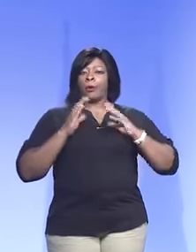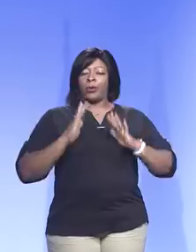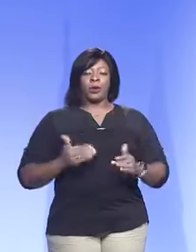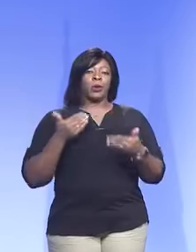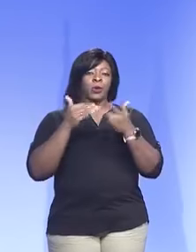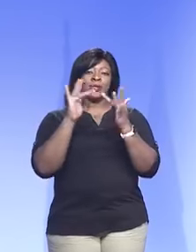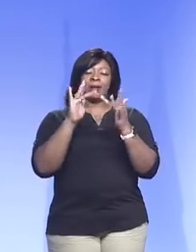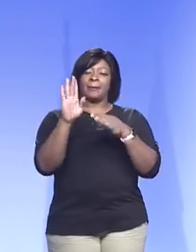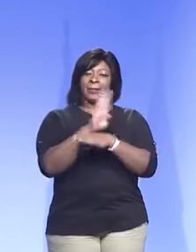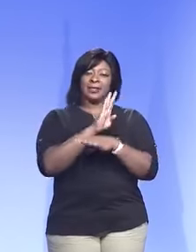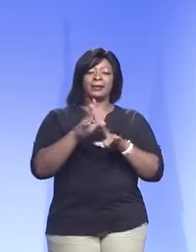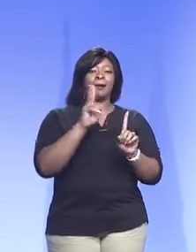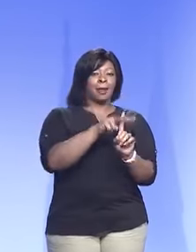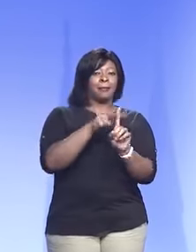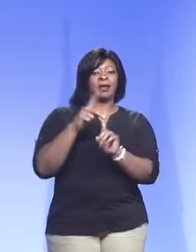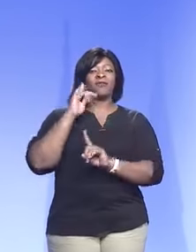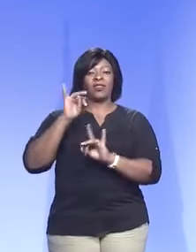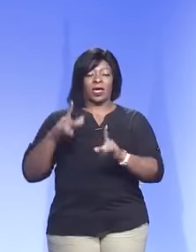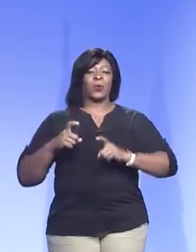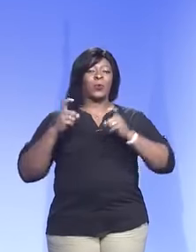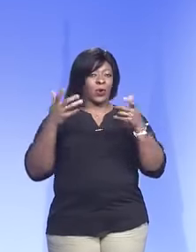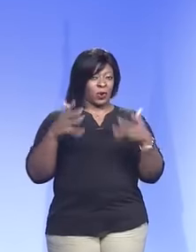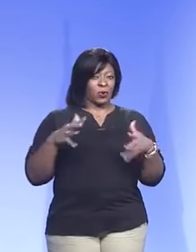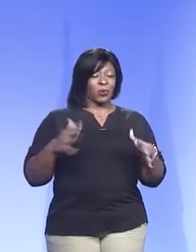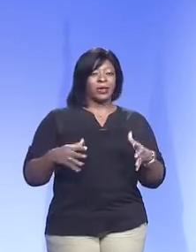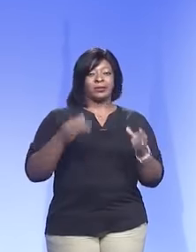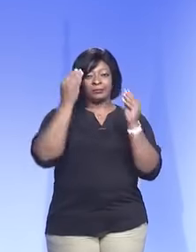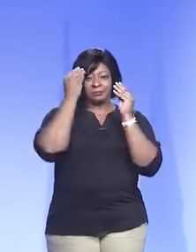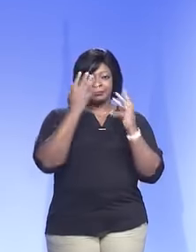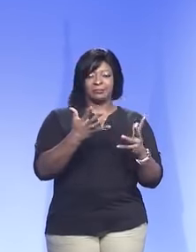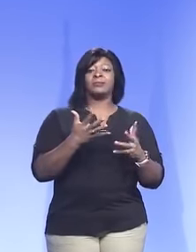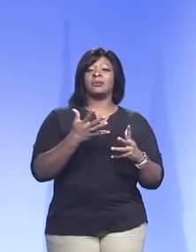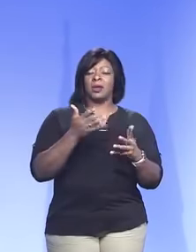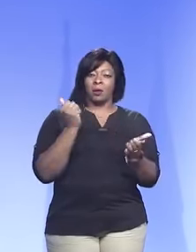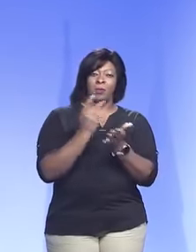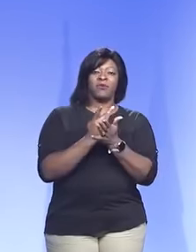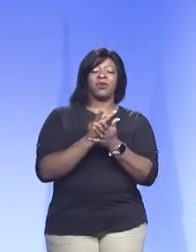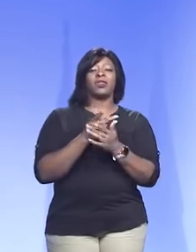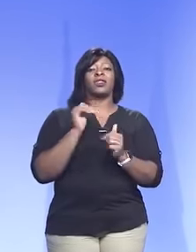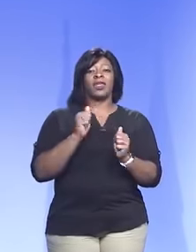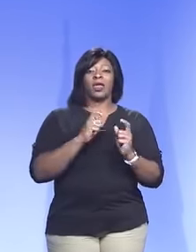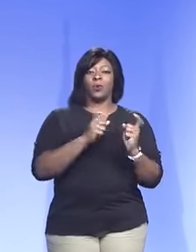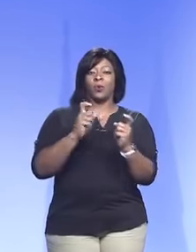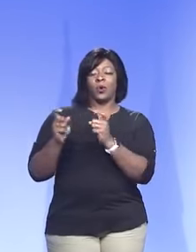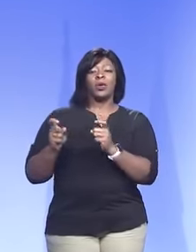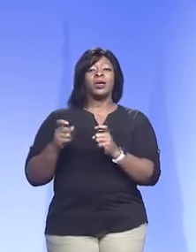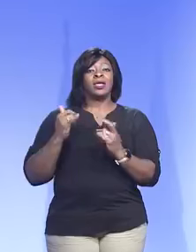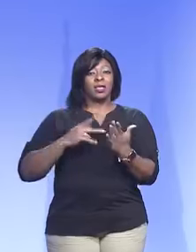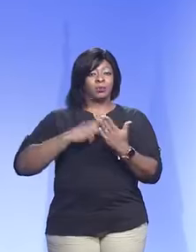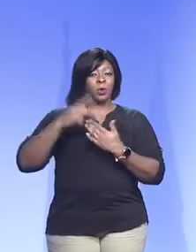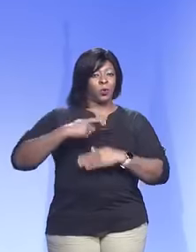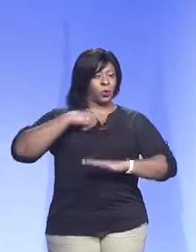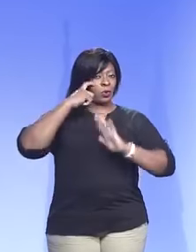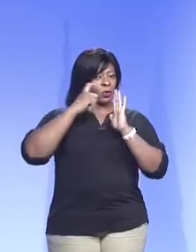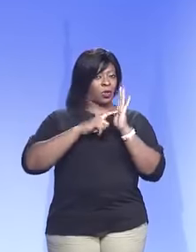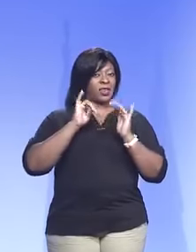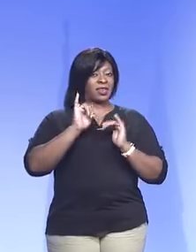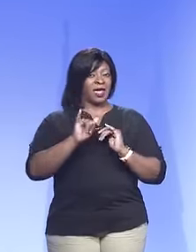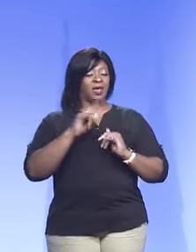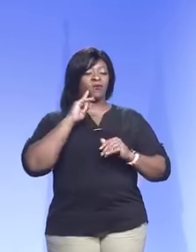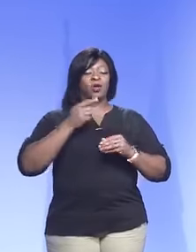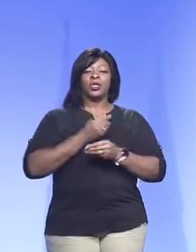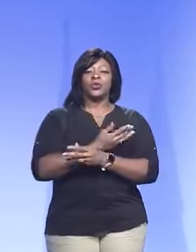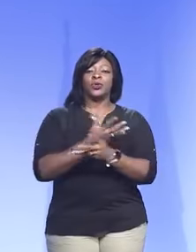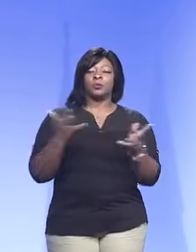contact businesses apply for an award and get notice of an award. And so far in this program, we've noticed awards or